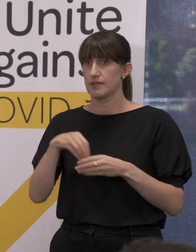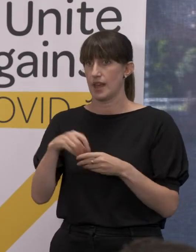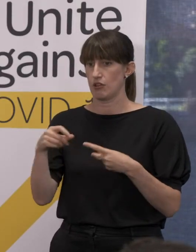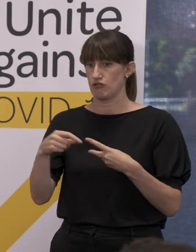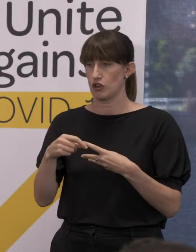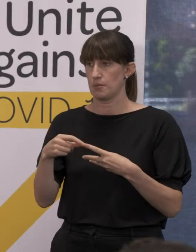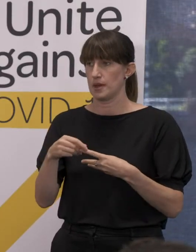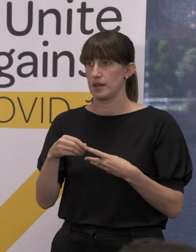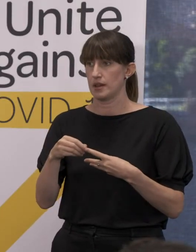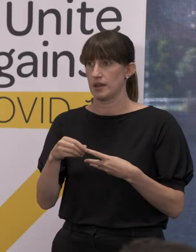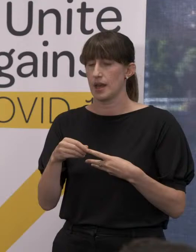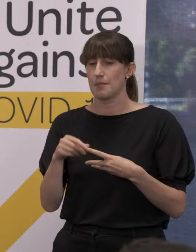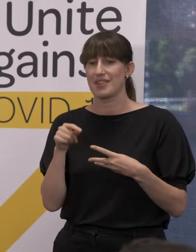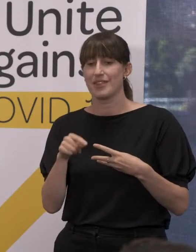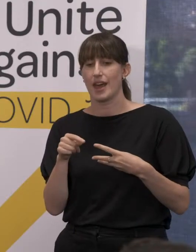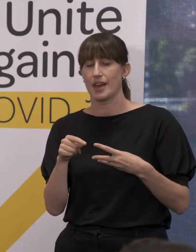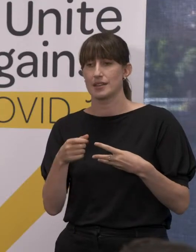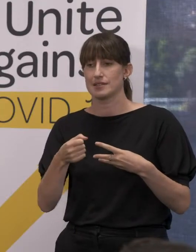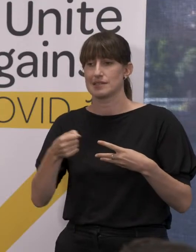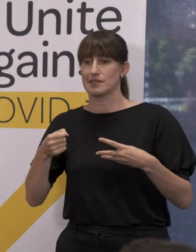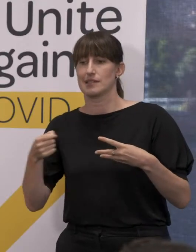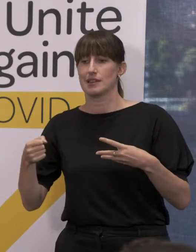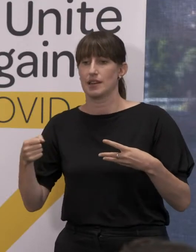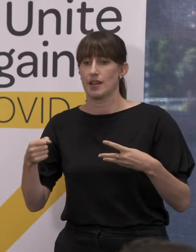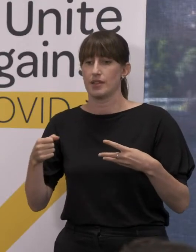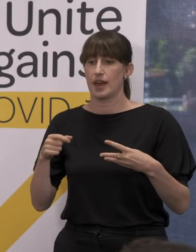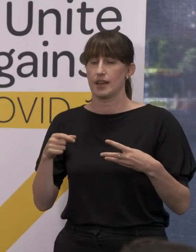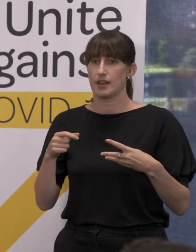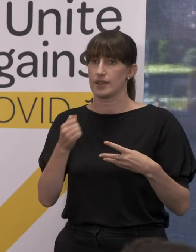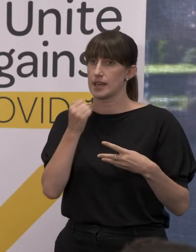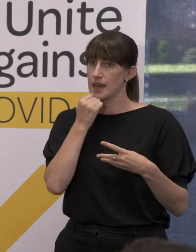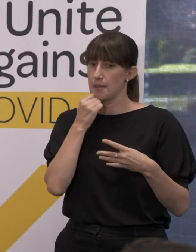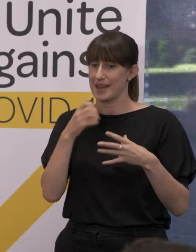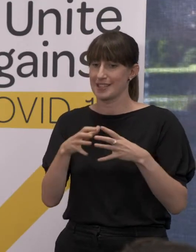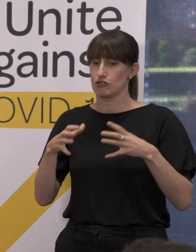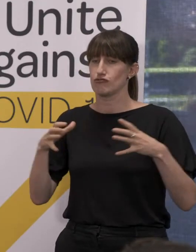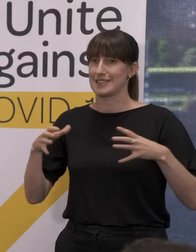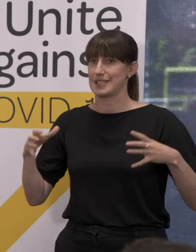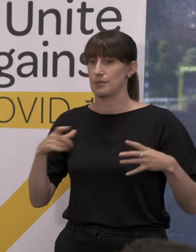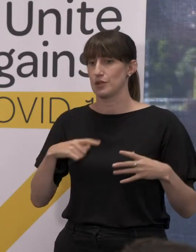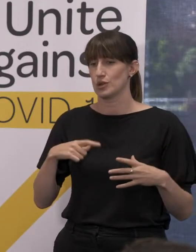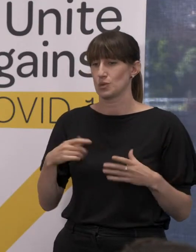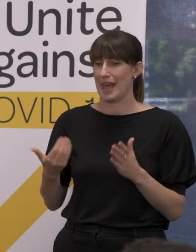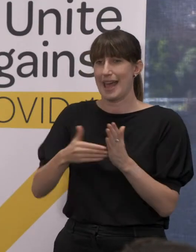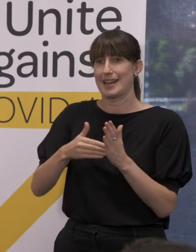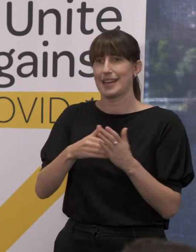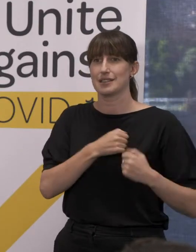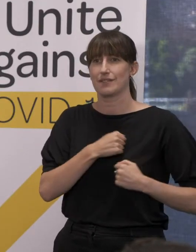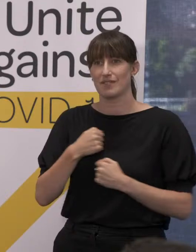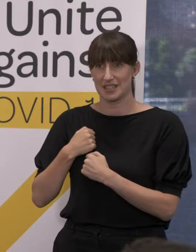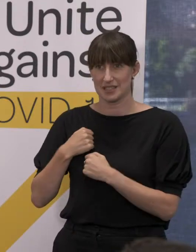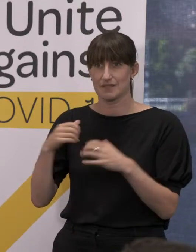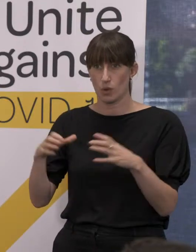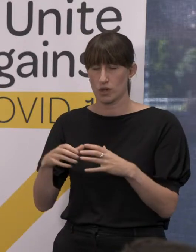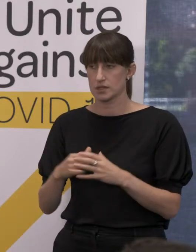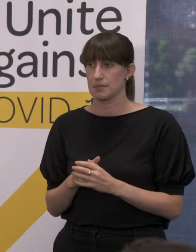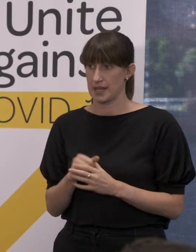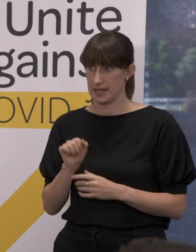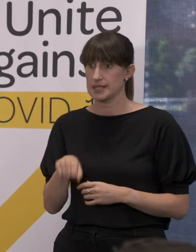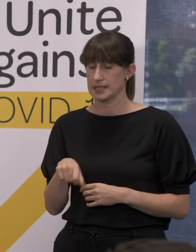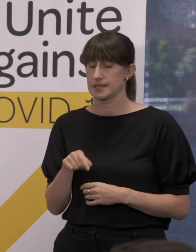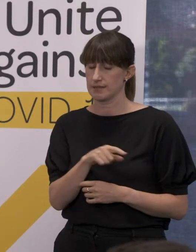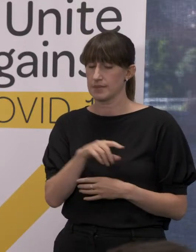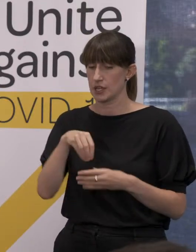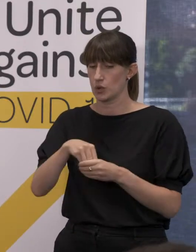from Defence Force and so on, the denominator there does increase, but yes, they would be part of that cohort.